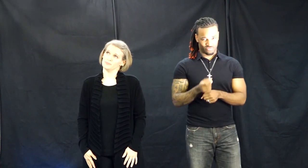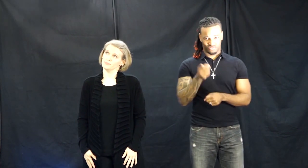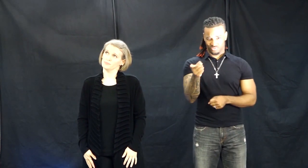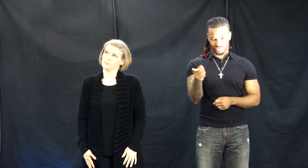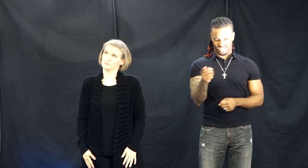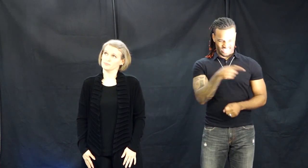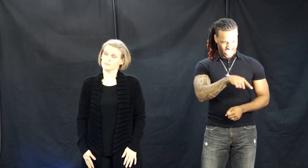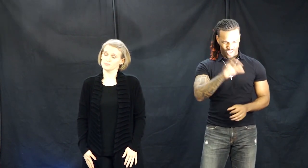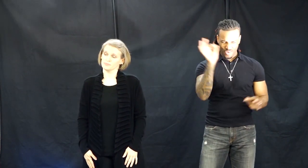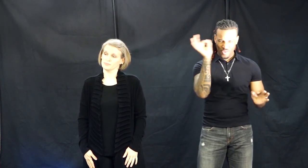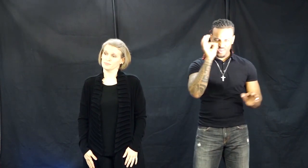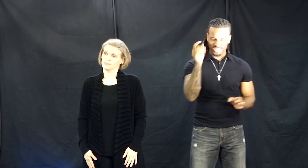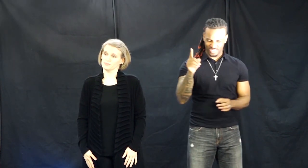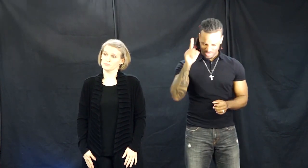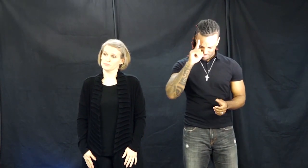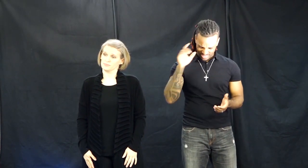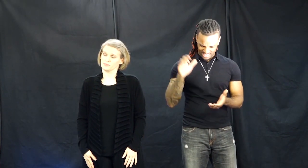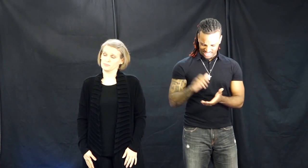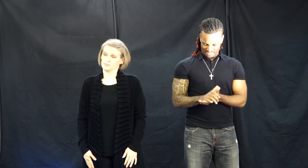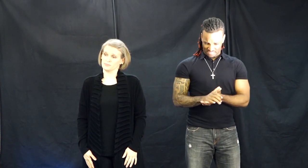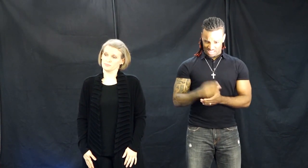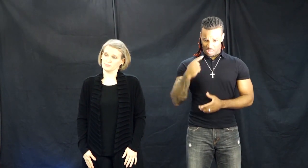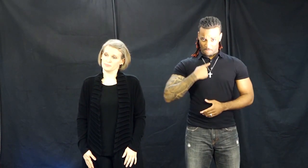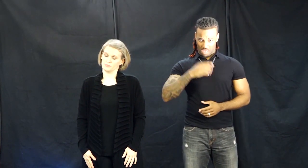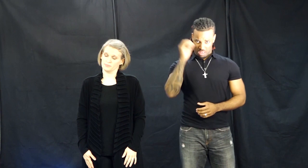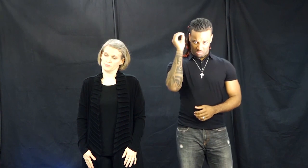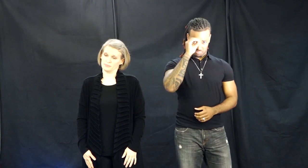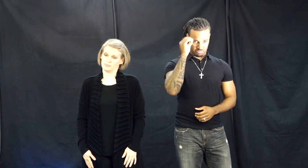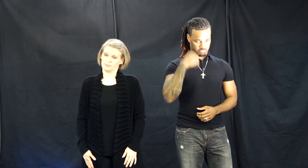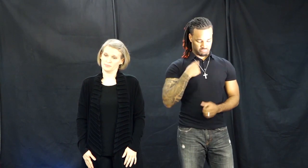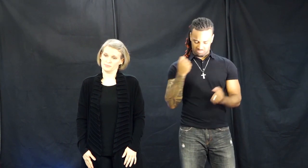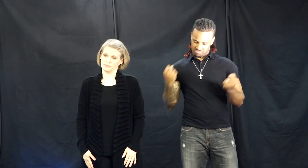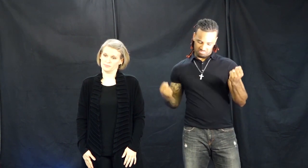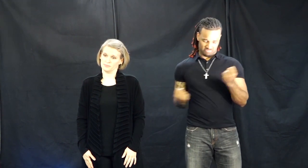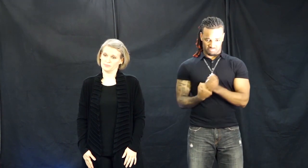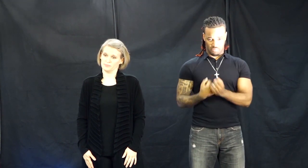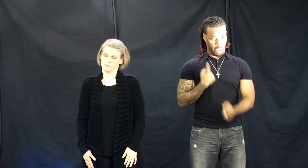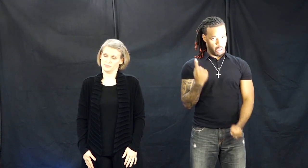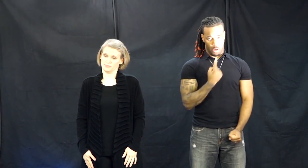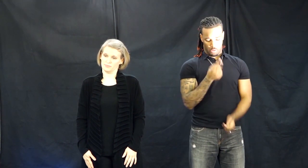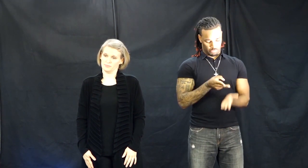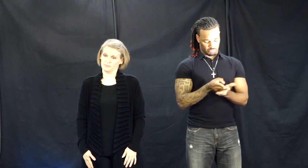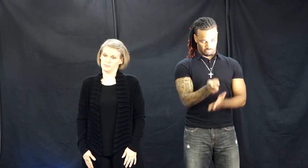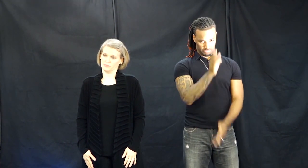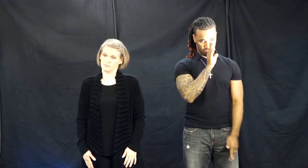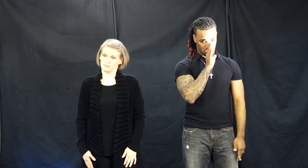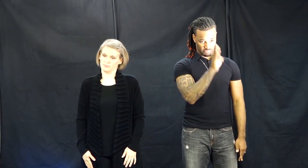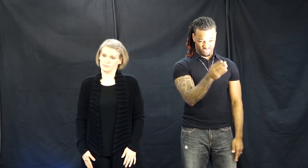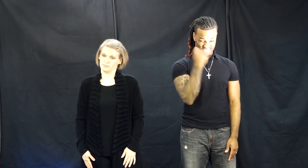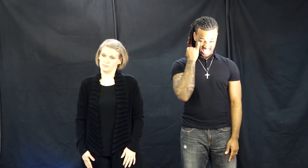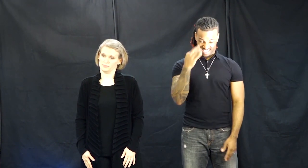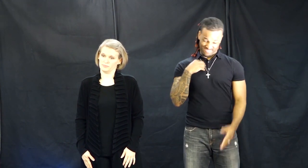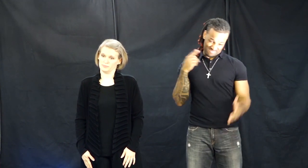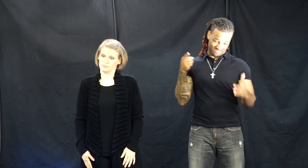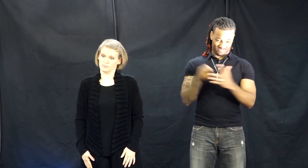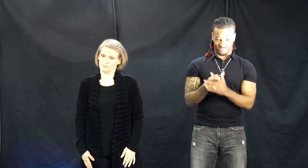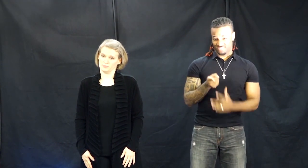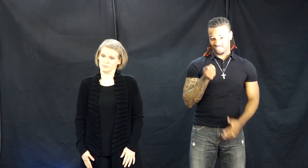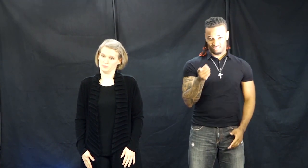No one knows what you believe. I will not equivocate on my opinion. I have always worn it on my sleeve. Even if I said what you think I said,